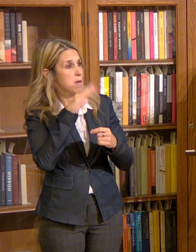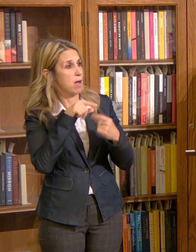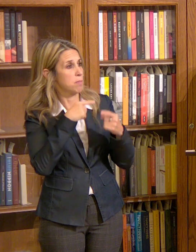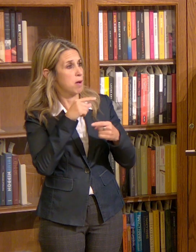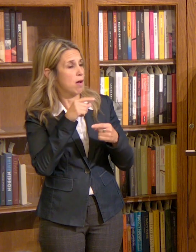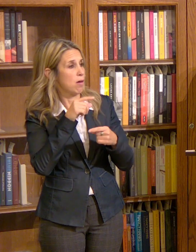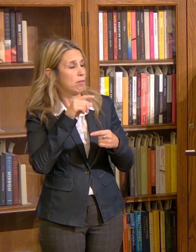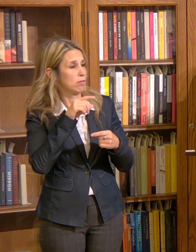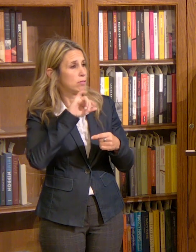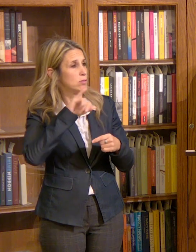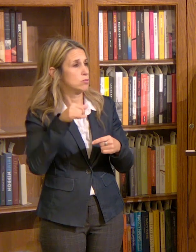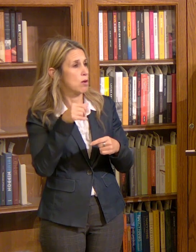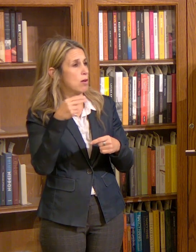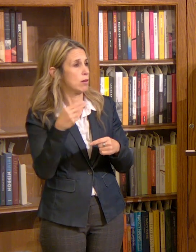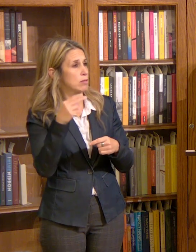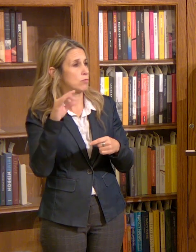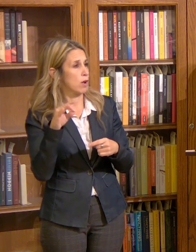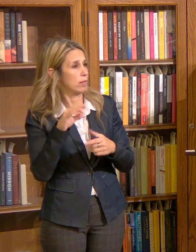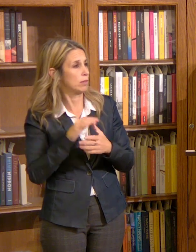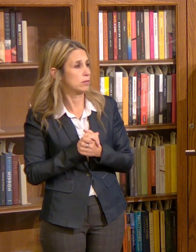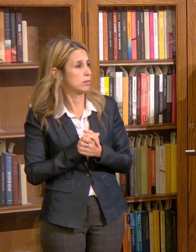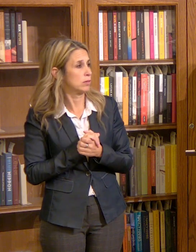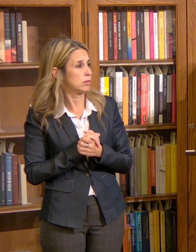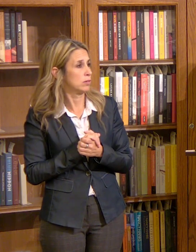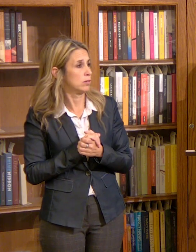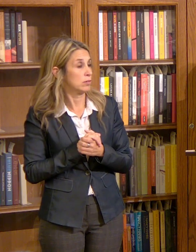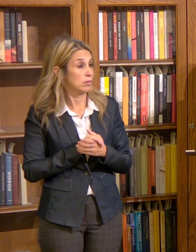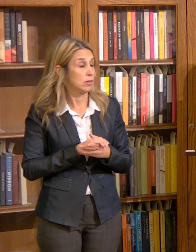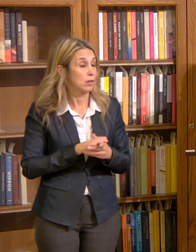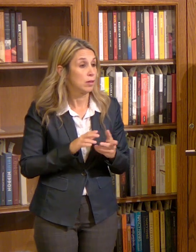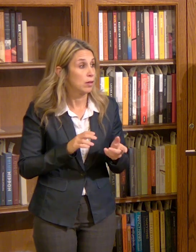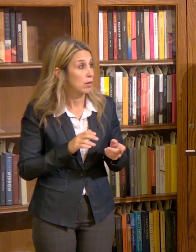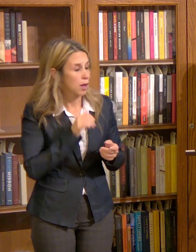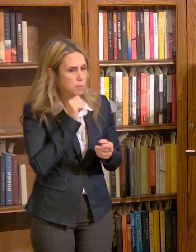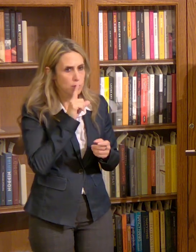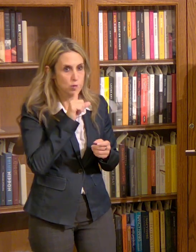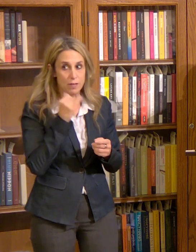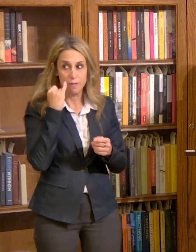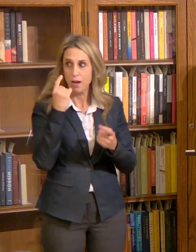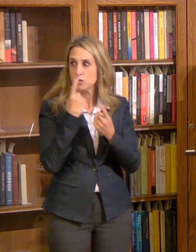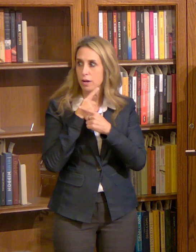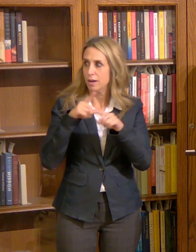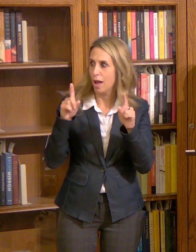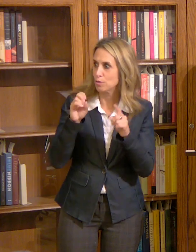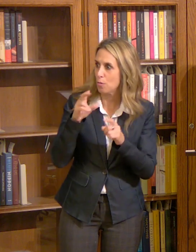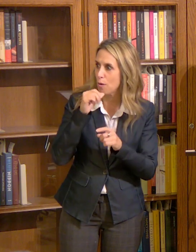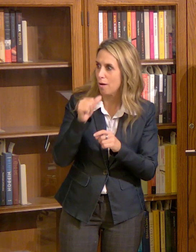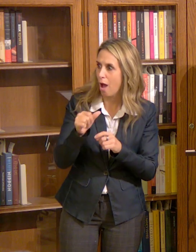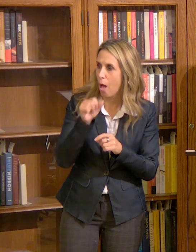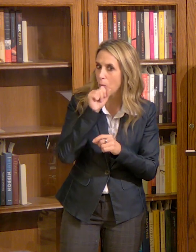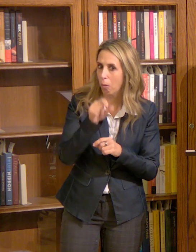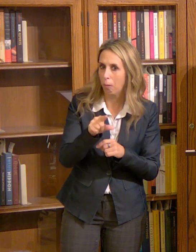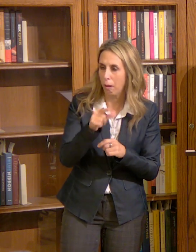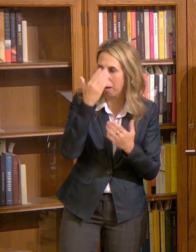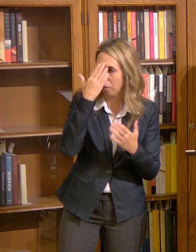Franklin and when you're the curator of someone's papers and I don't know if I should say this out loud or